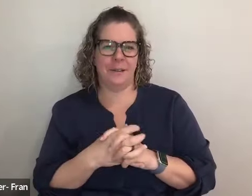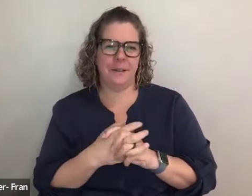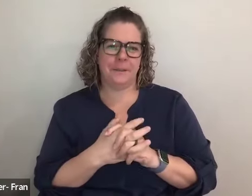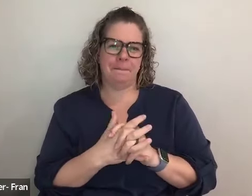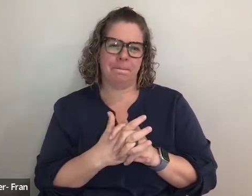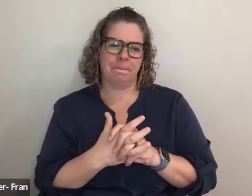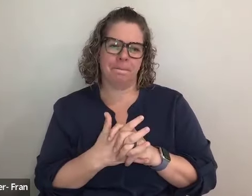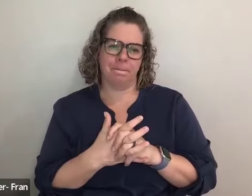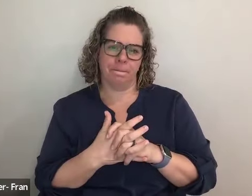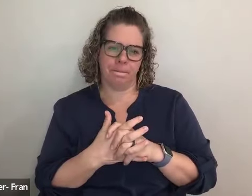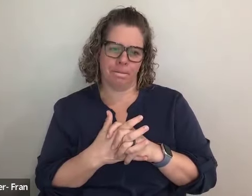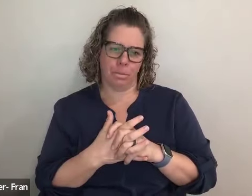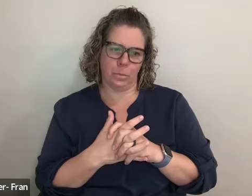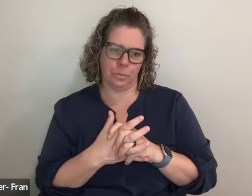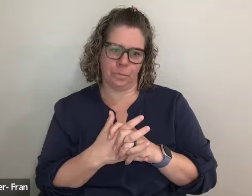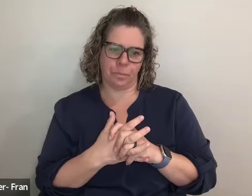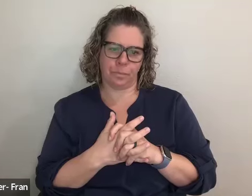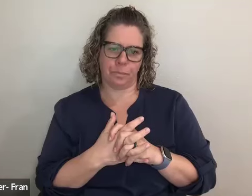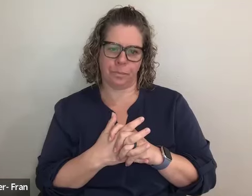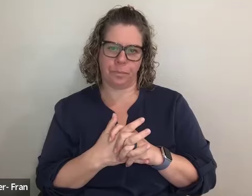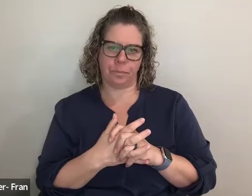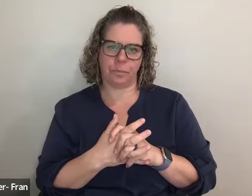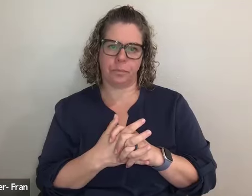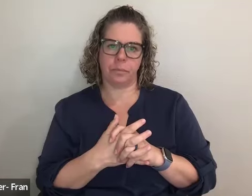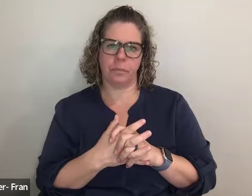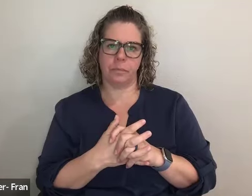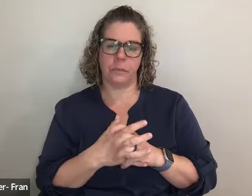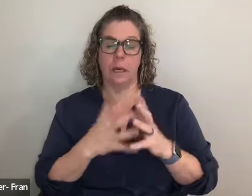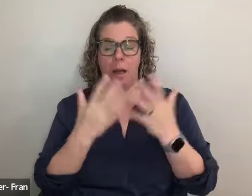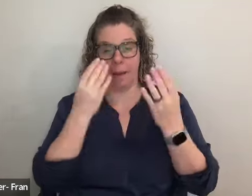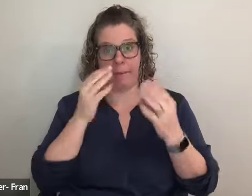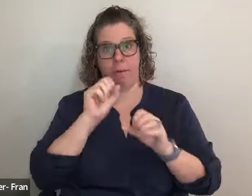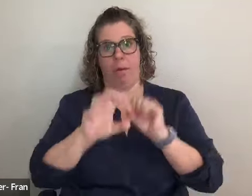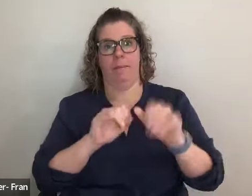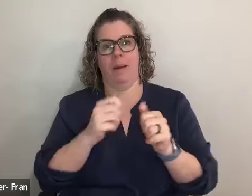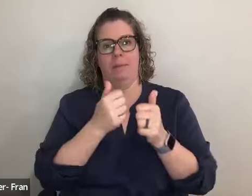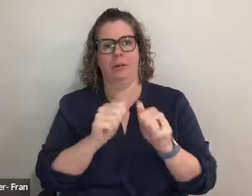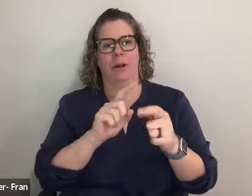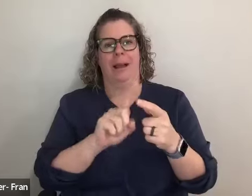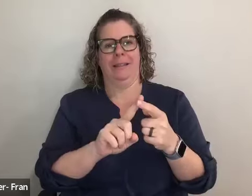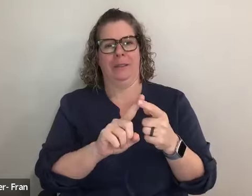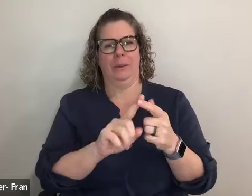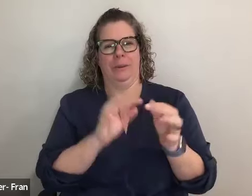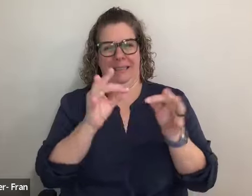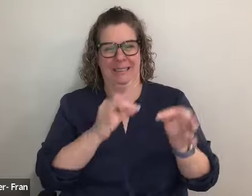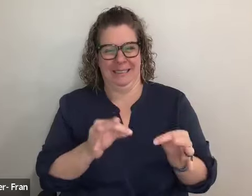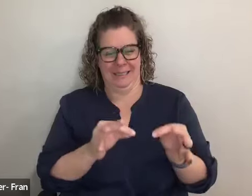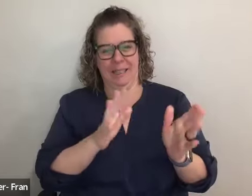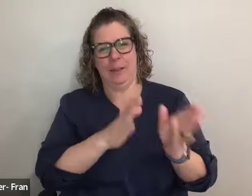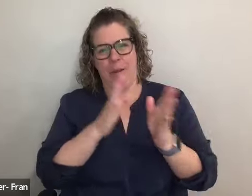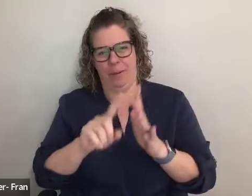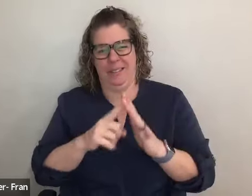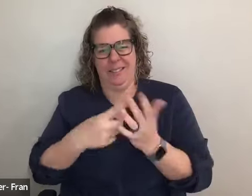All right. And so then the other component, I know this is a lot of information and I'm trying to get to the skills. The other